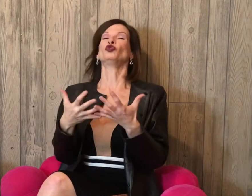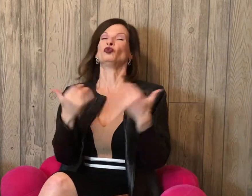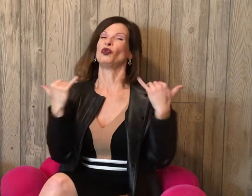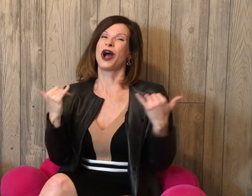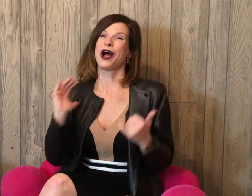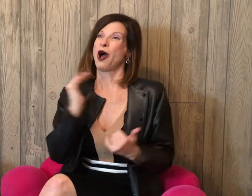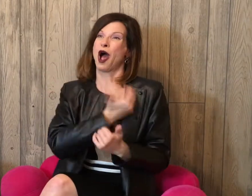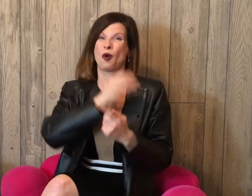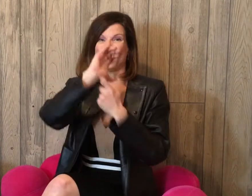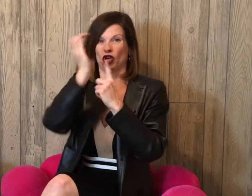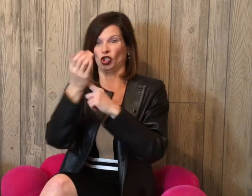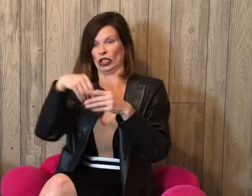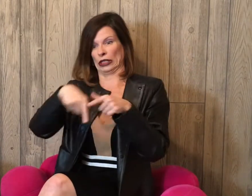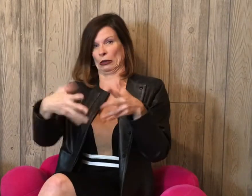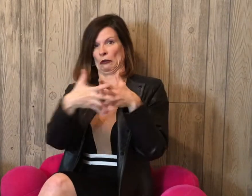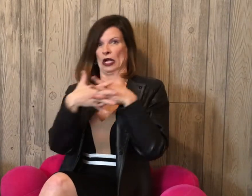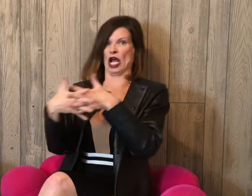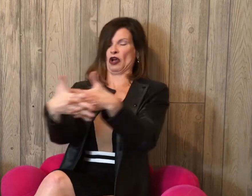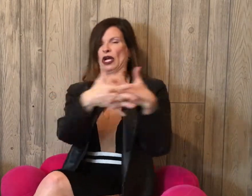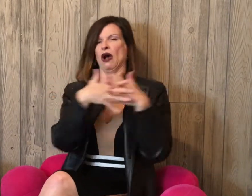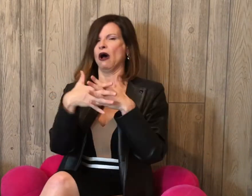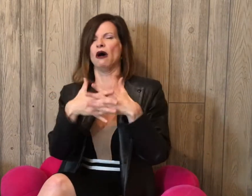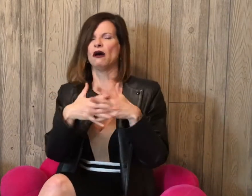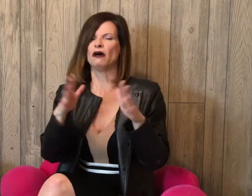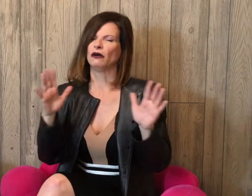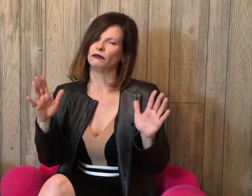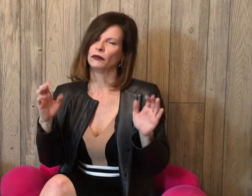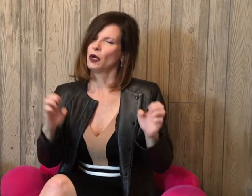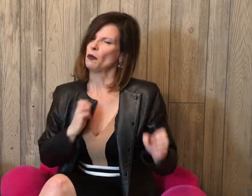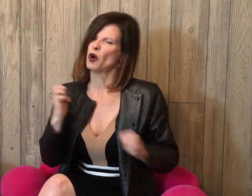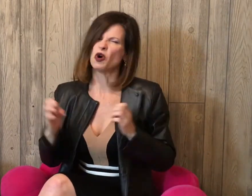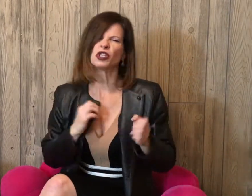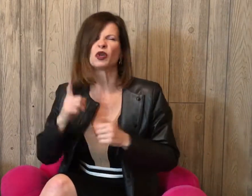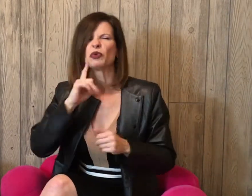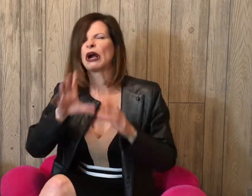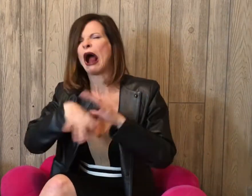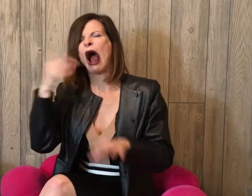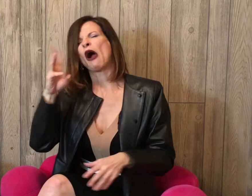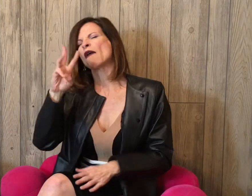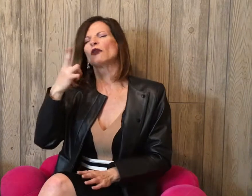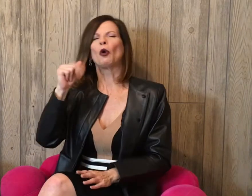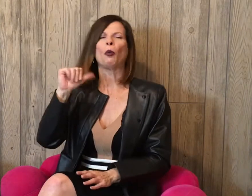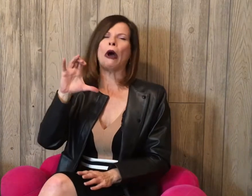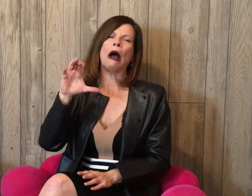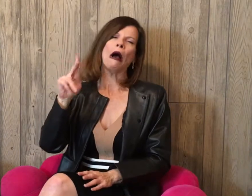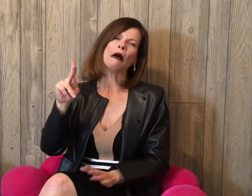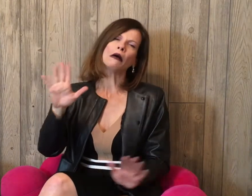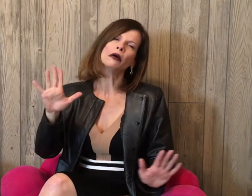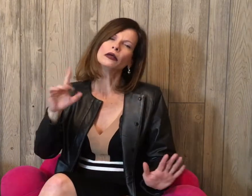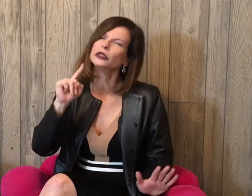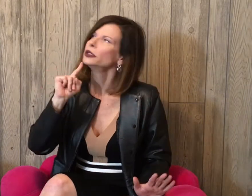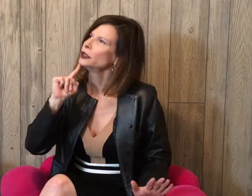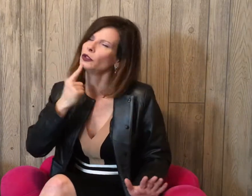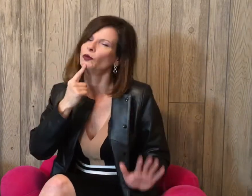Right now, the world, especially our culture here in America, our emotions are out of whack,